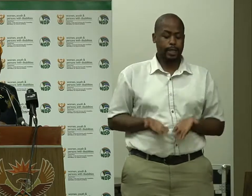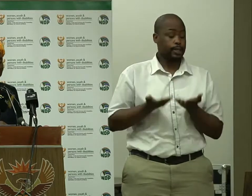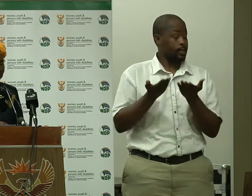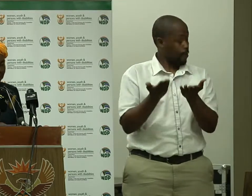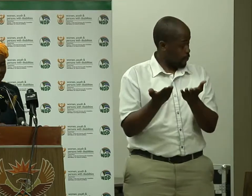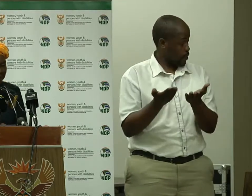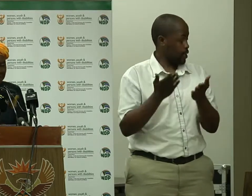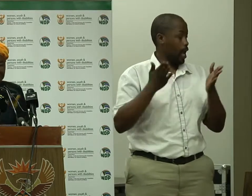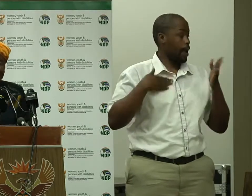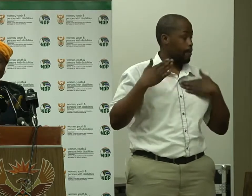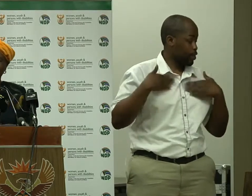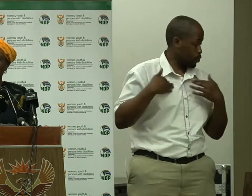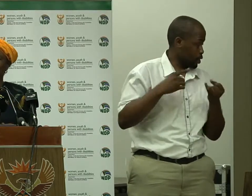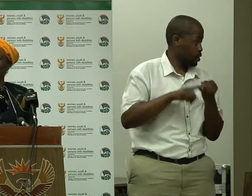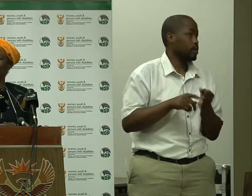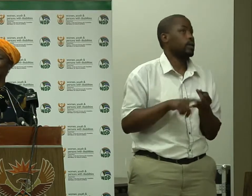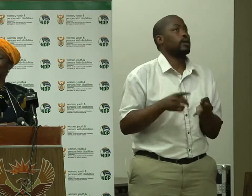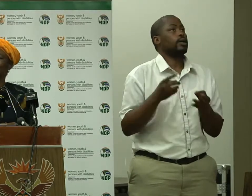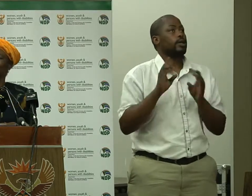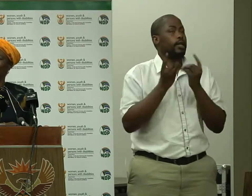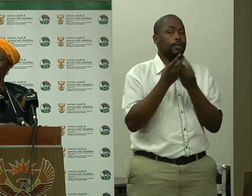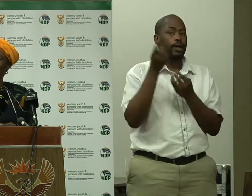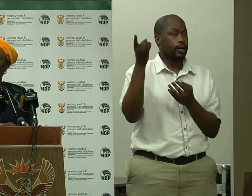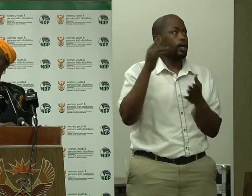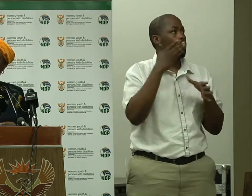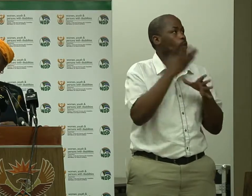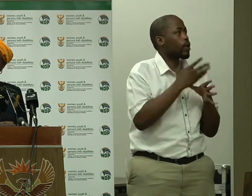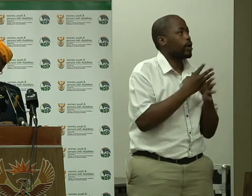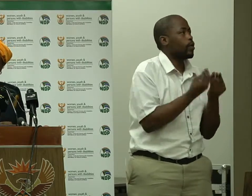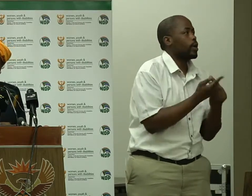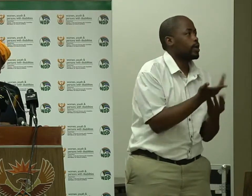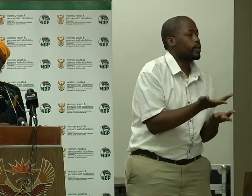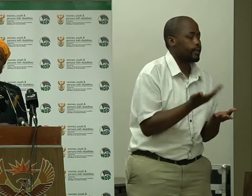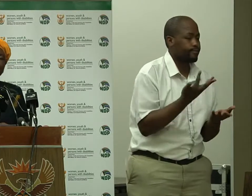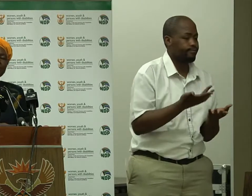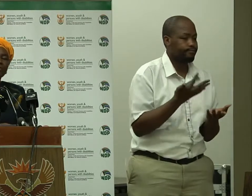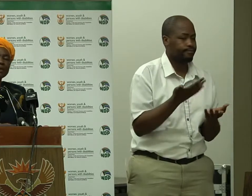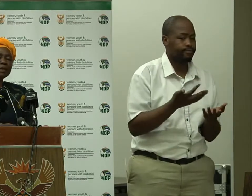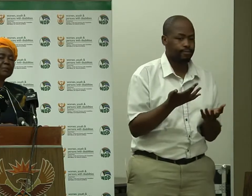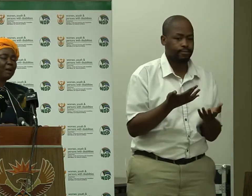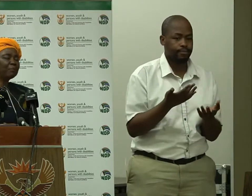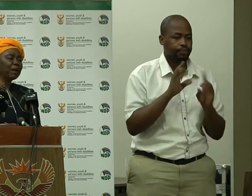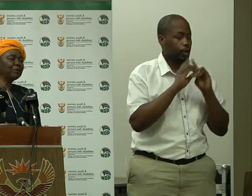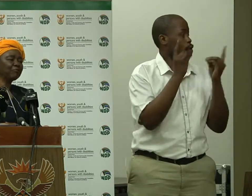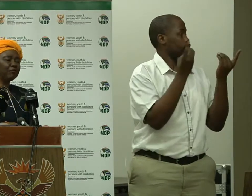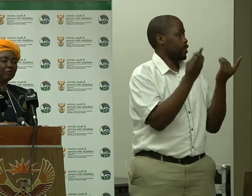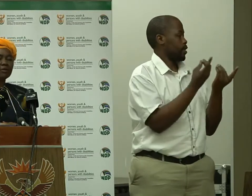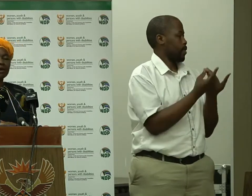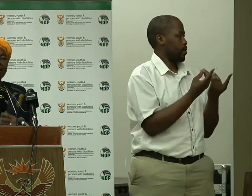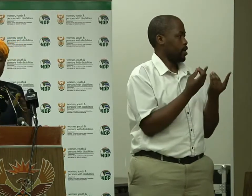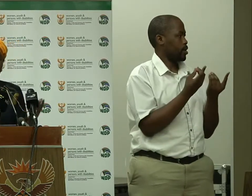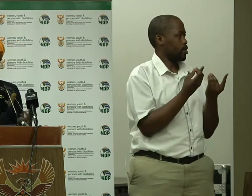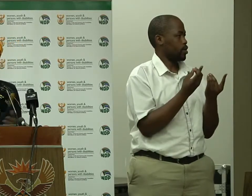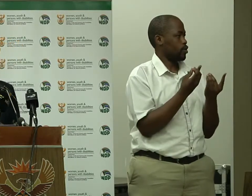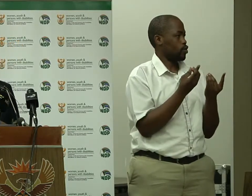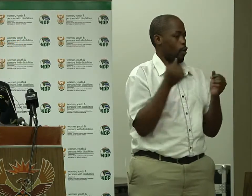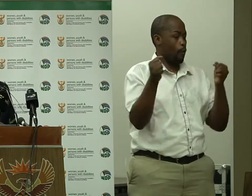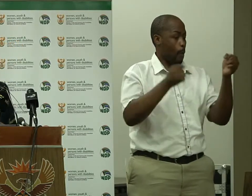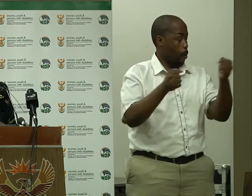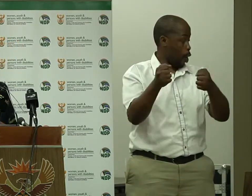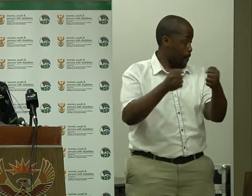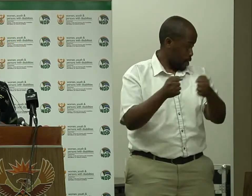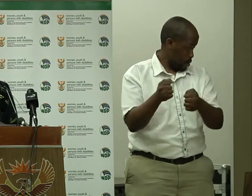Service Administration, the department there, working in partnership with the Department of